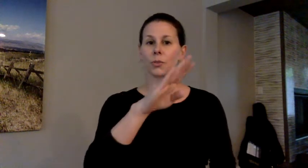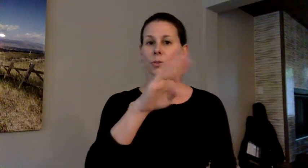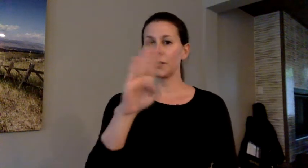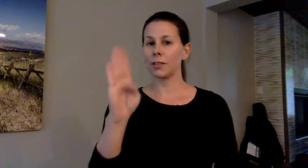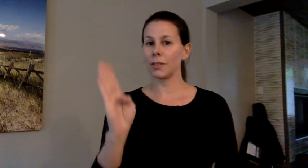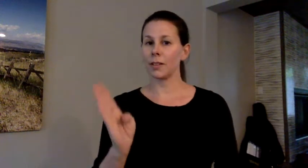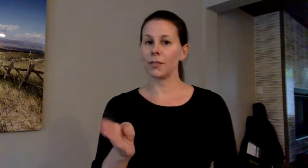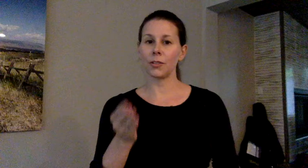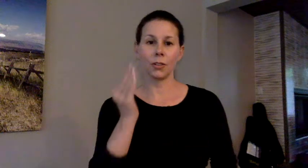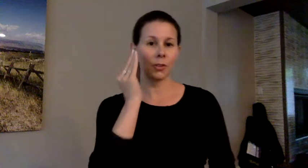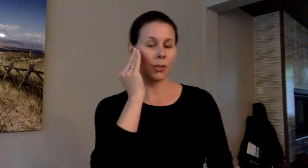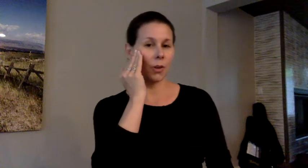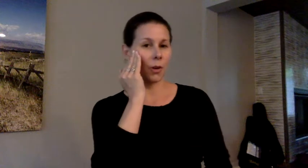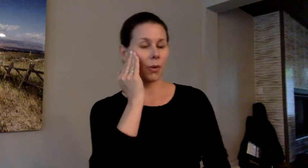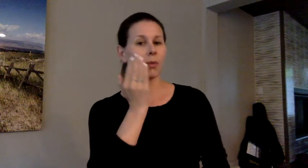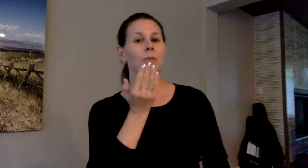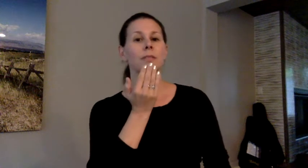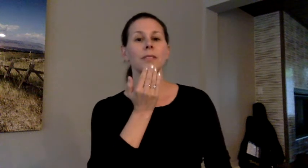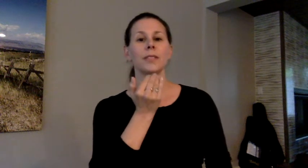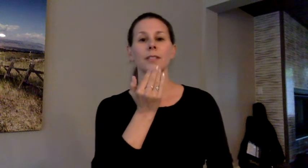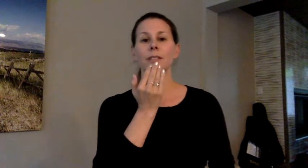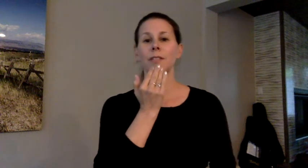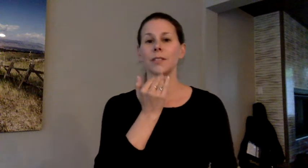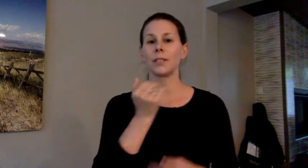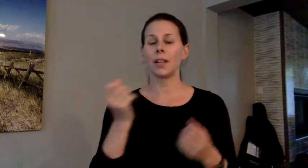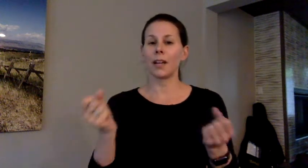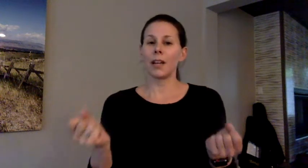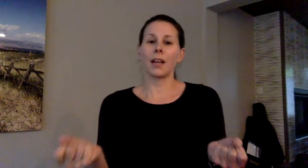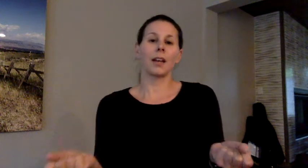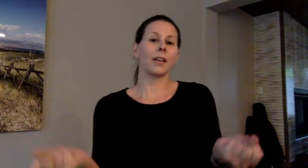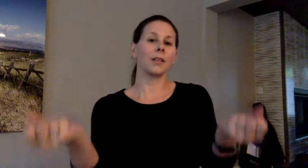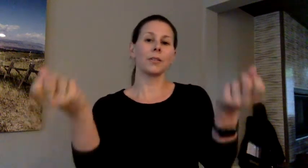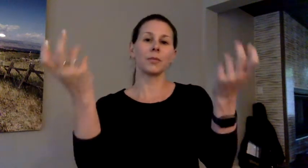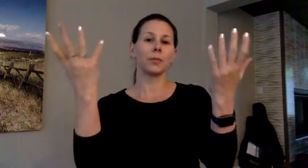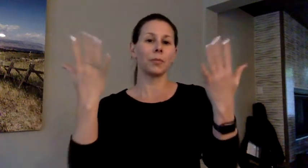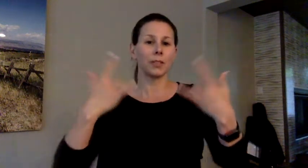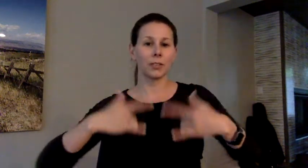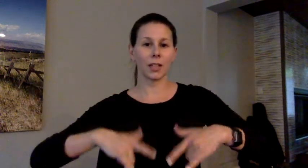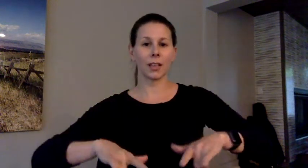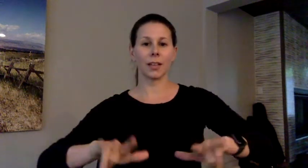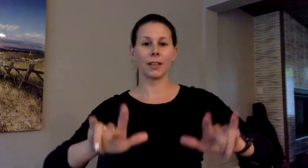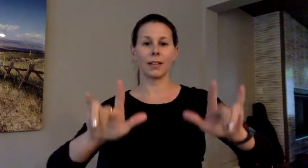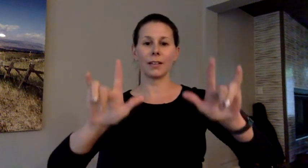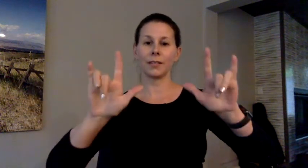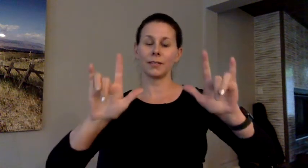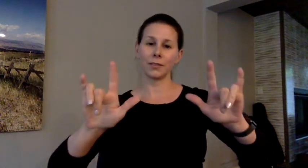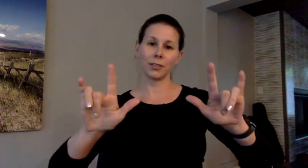You'll never know, dear, how much I love you.